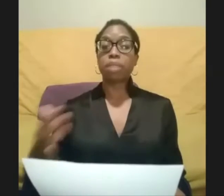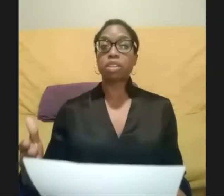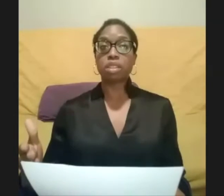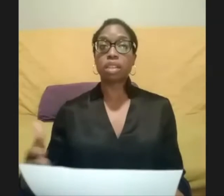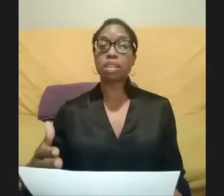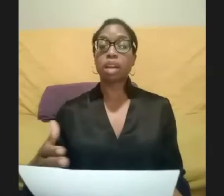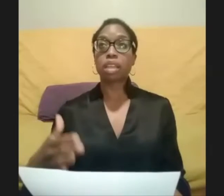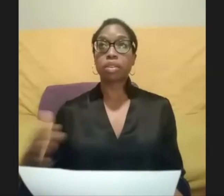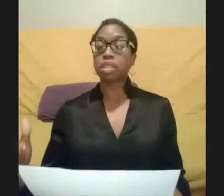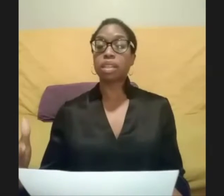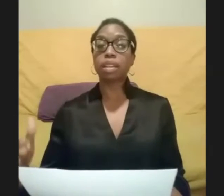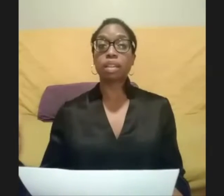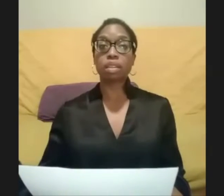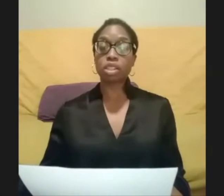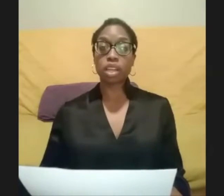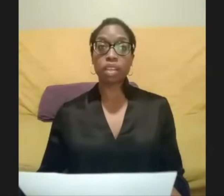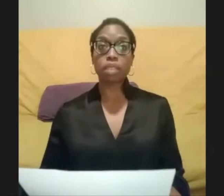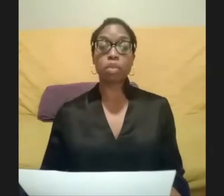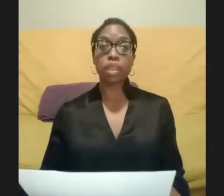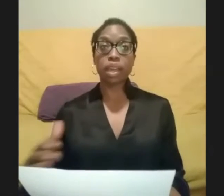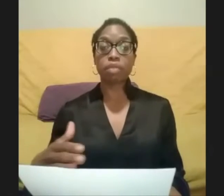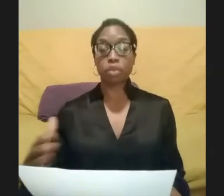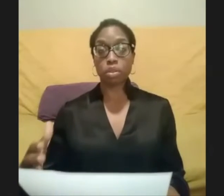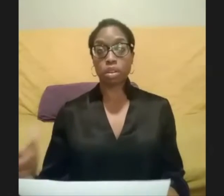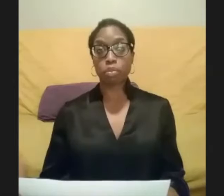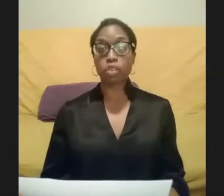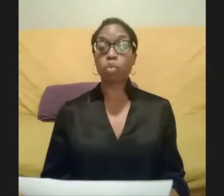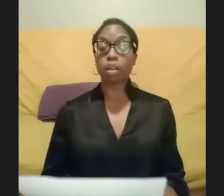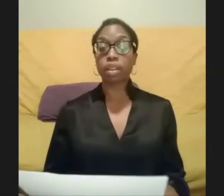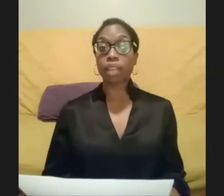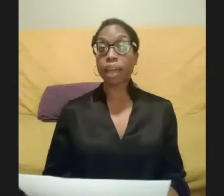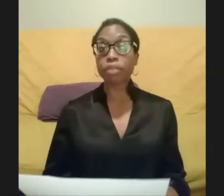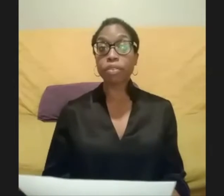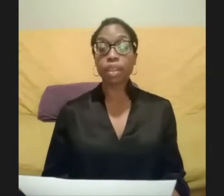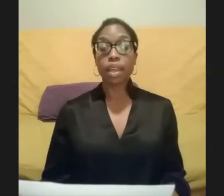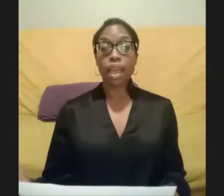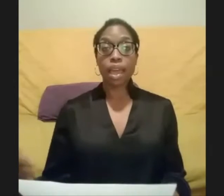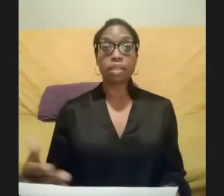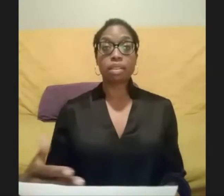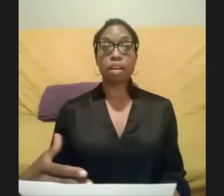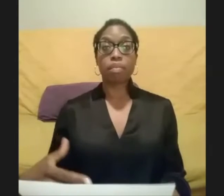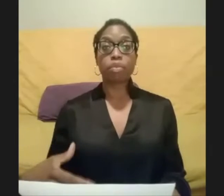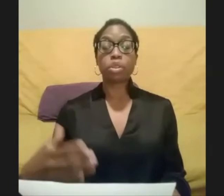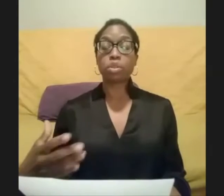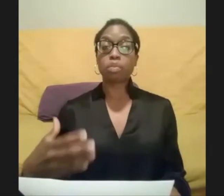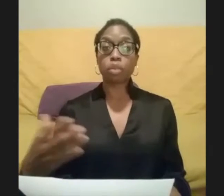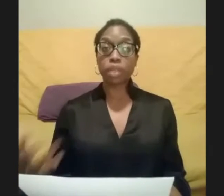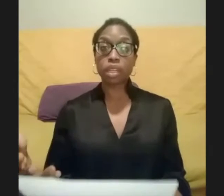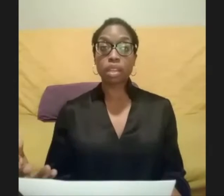patients that it's not guaranteed longevity, but we can focus on improving quality of life and reducing morbidity